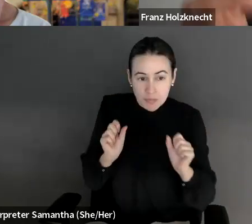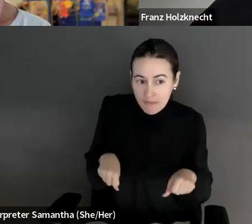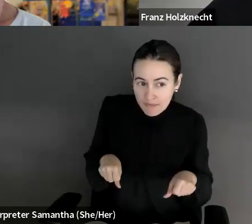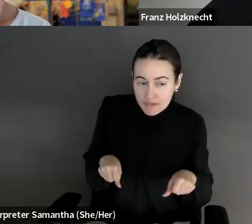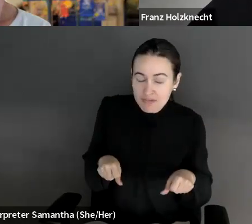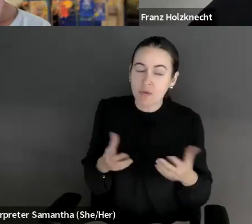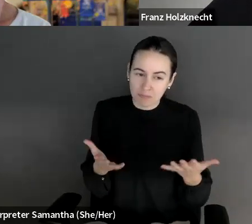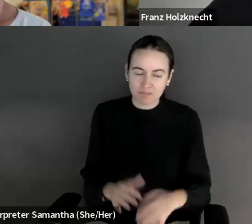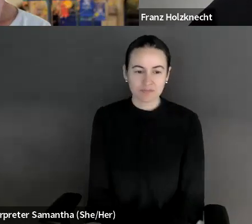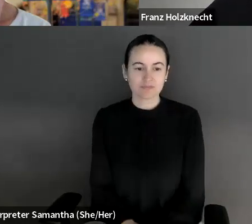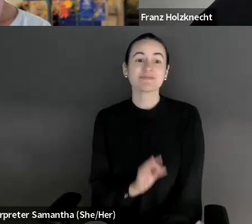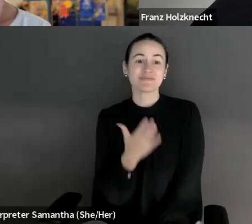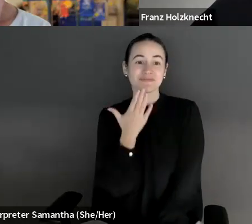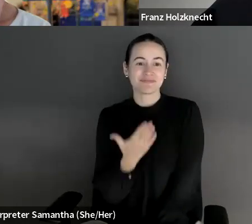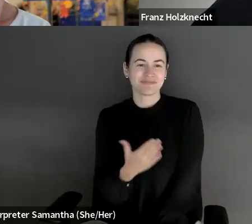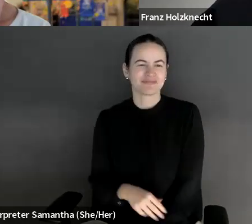Thanks. Handing over to Nidia.